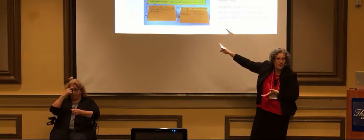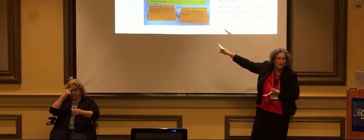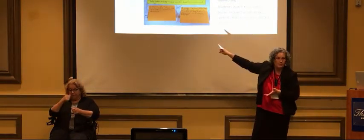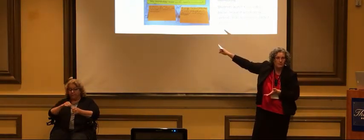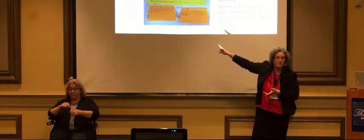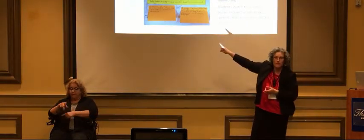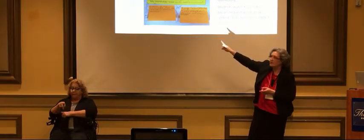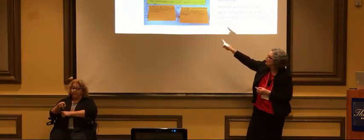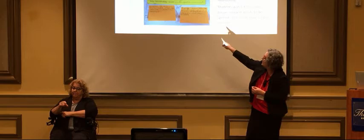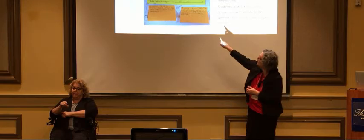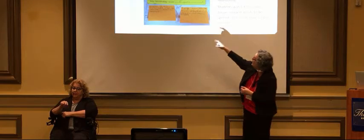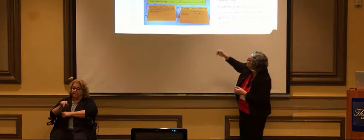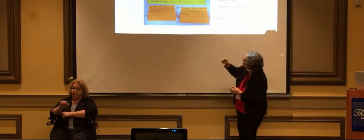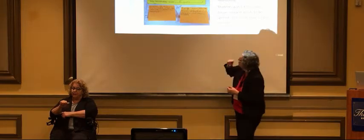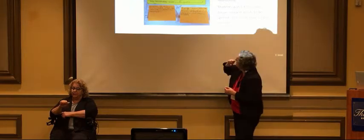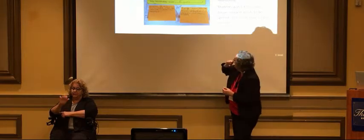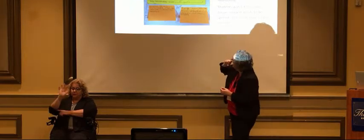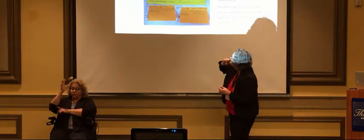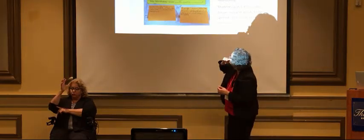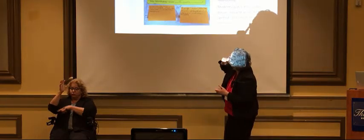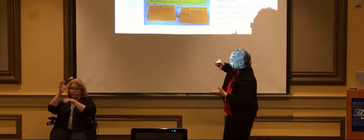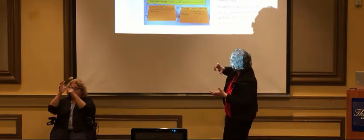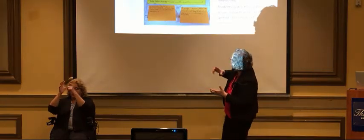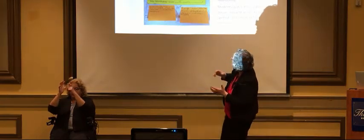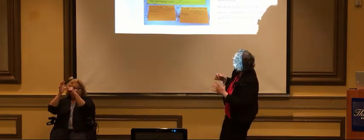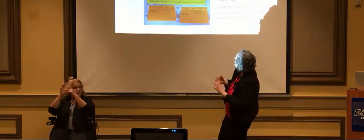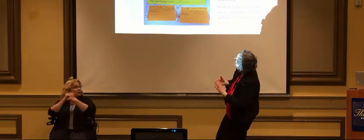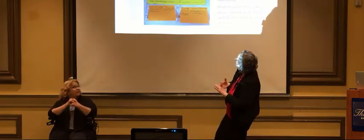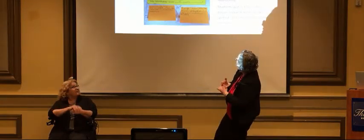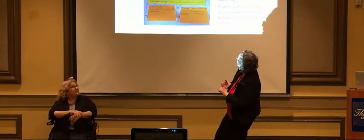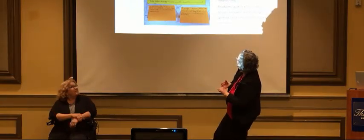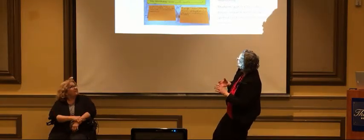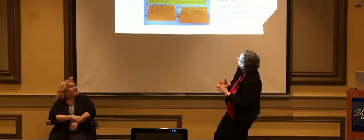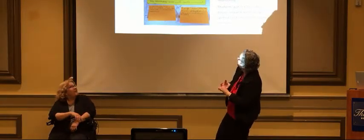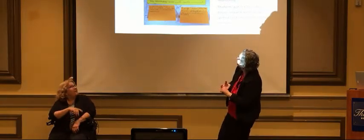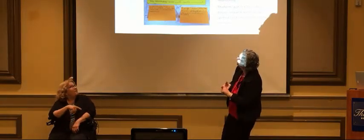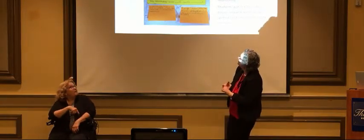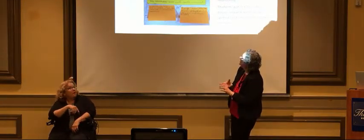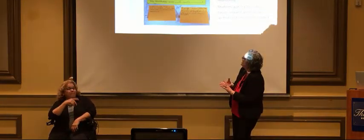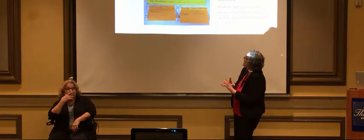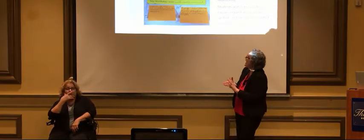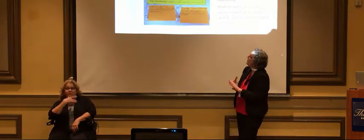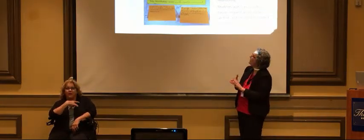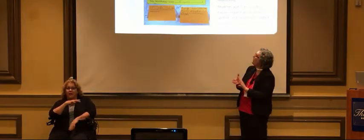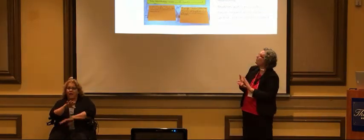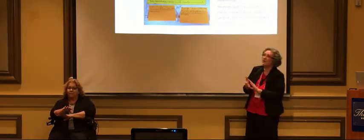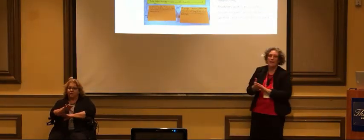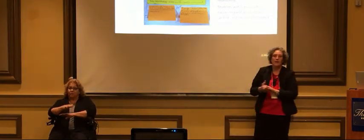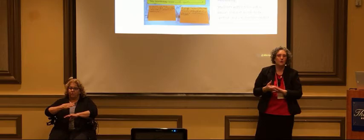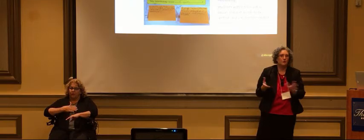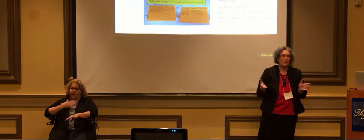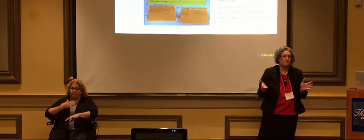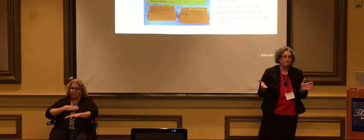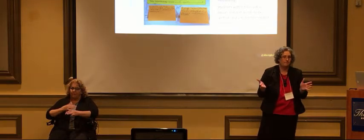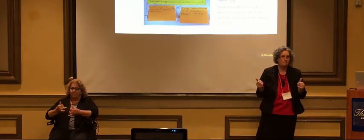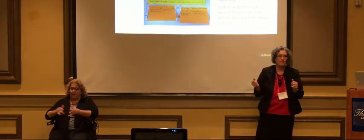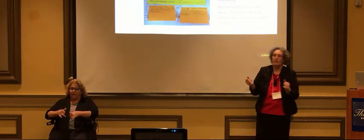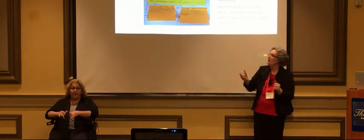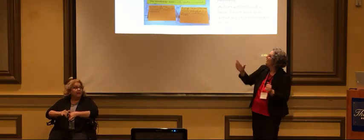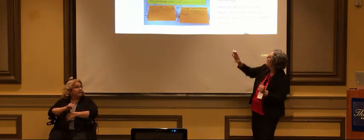was the piñata in the tree, she has piñata, birthday, afternoon, happy, playing,